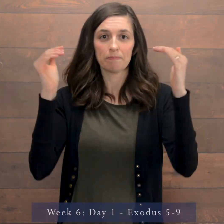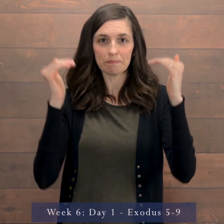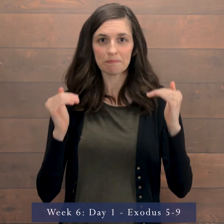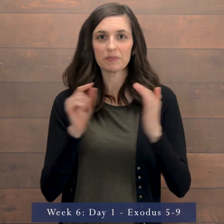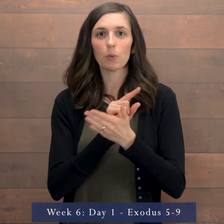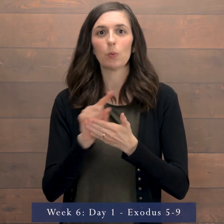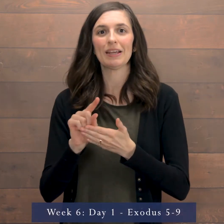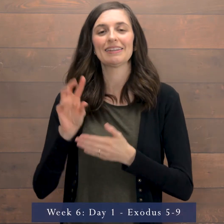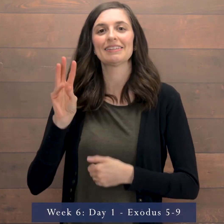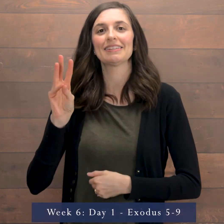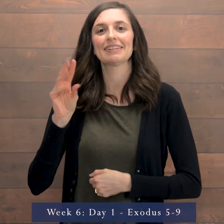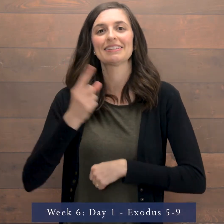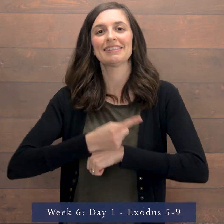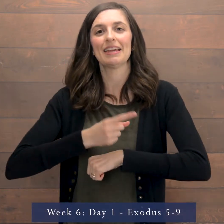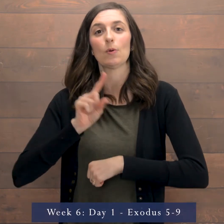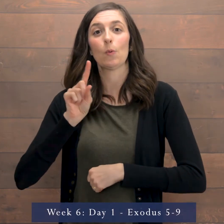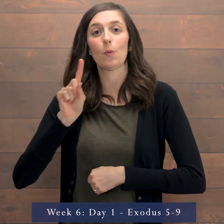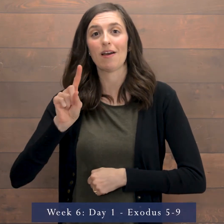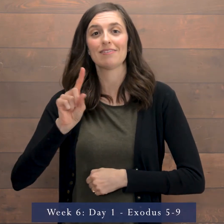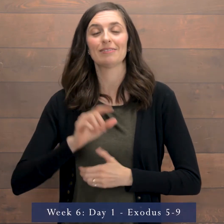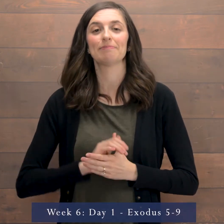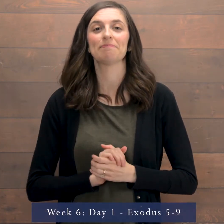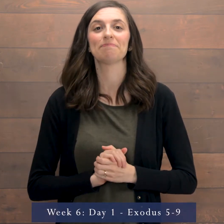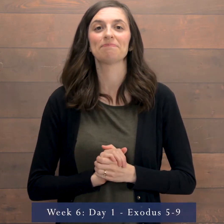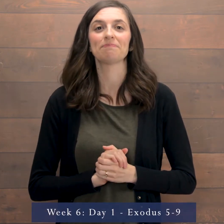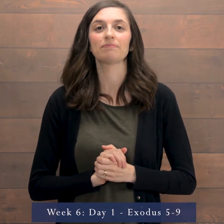Week 6, Day 1,